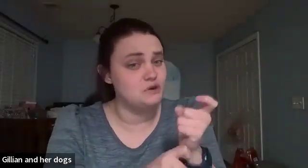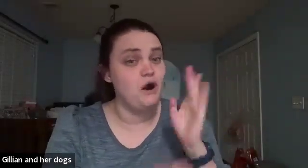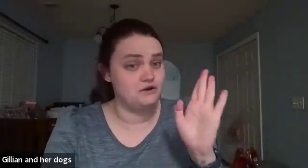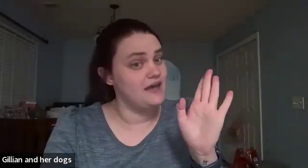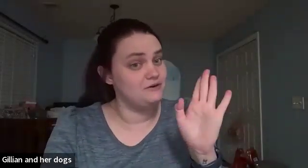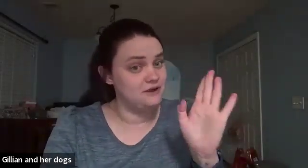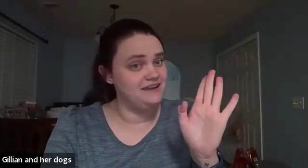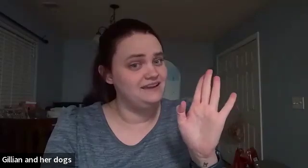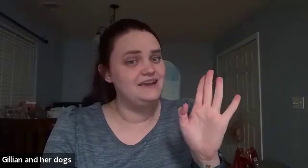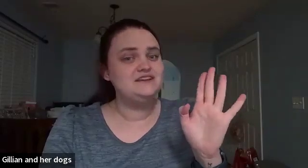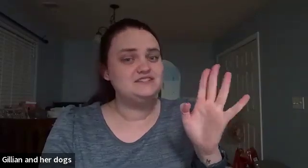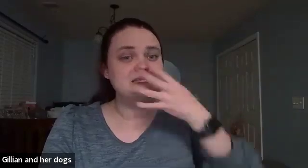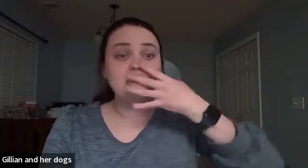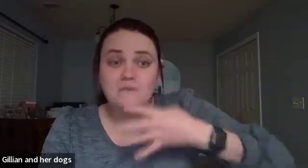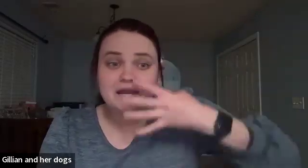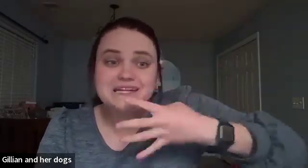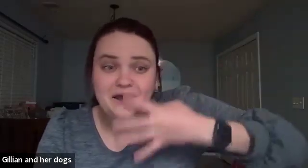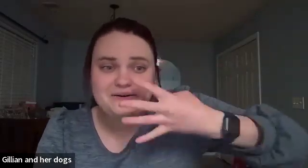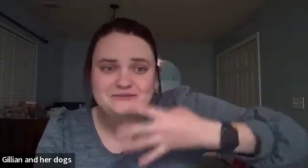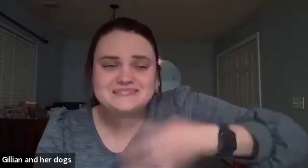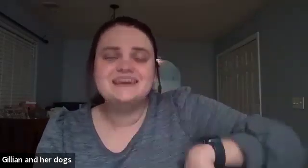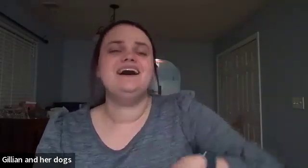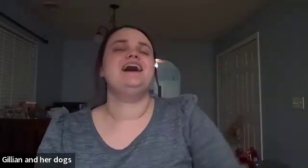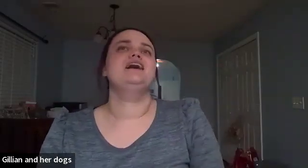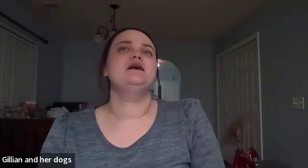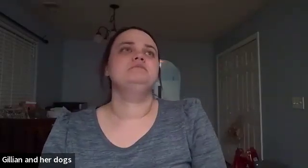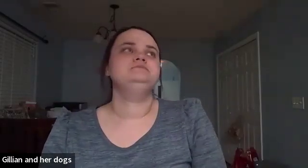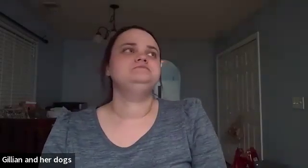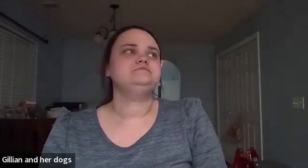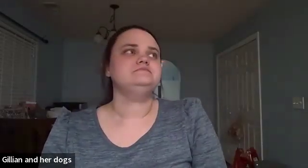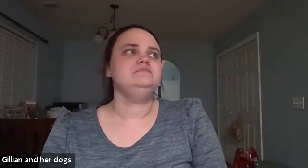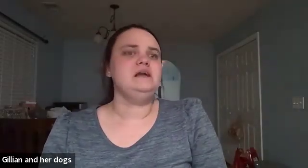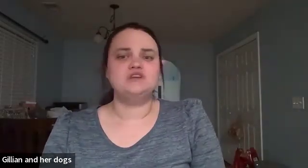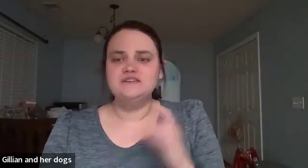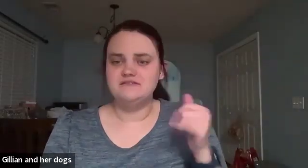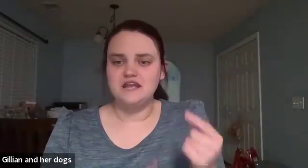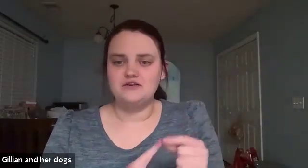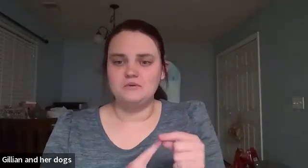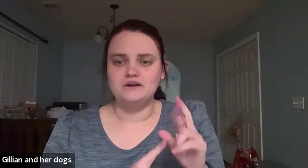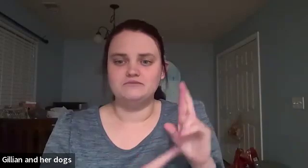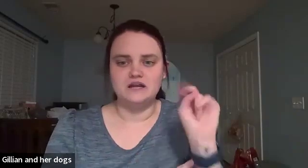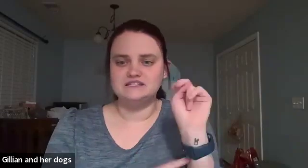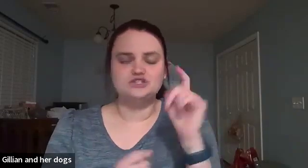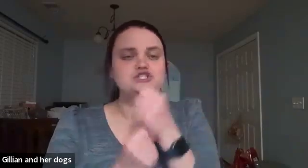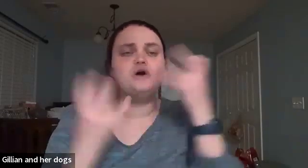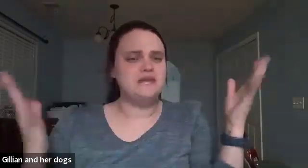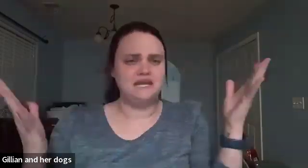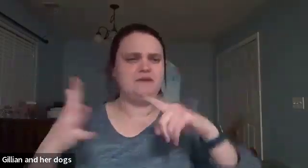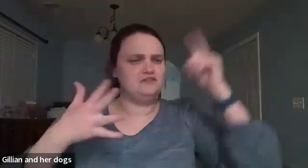so hard on that. Okay. So it's like runny nose. trying to think of any other runs. There's so many. I mean,